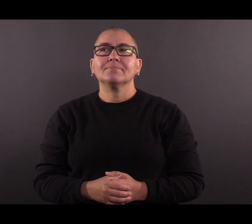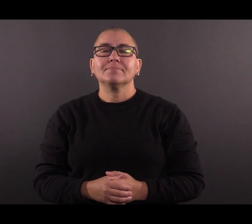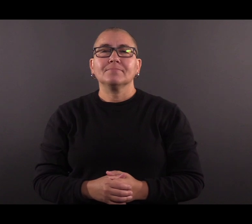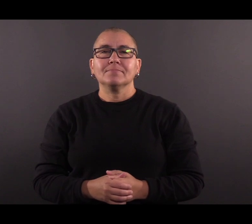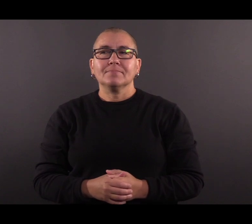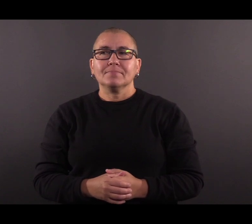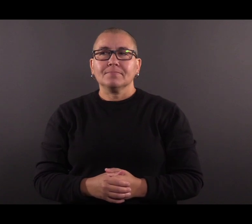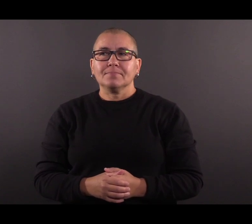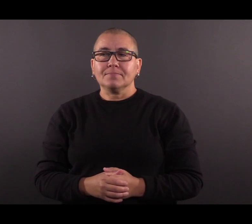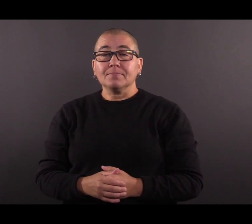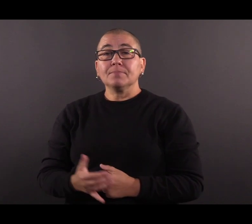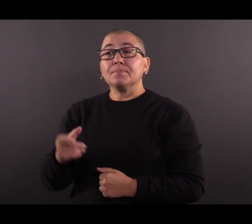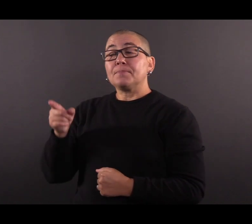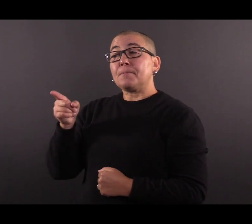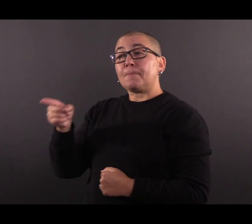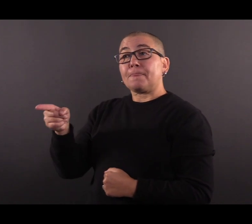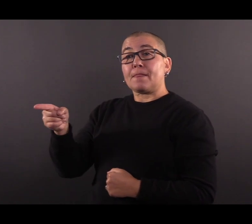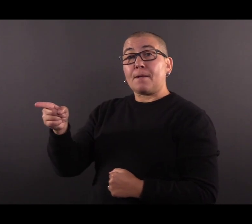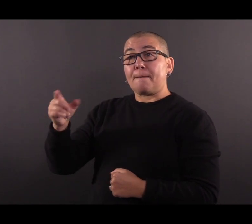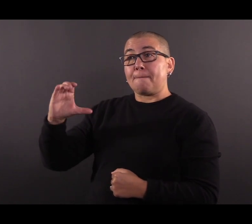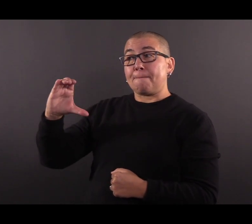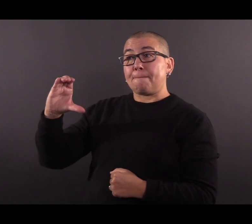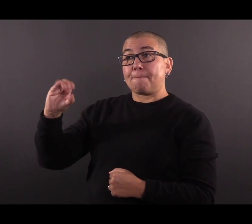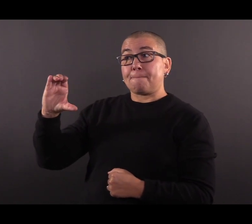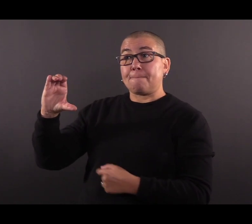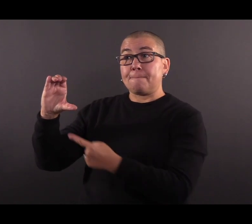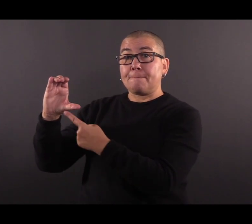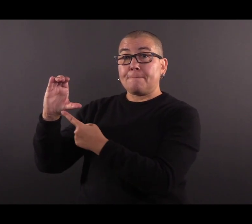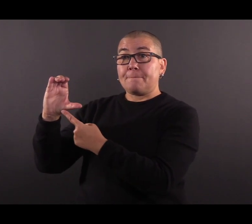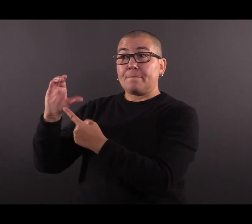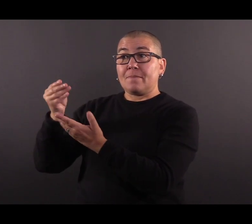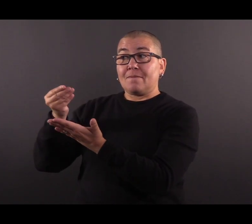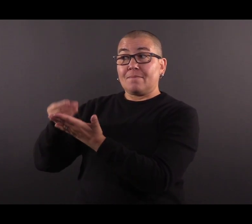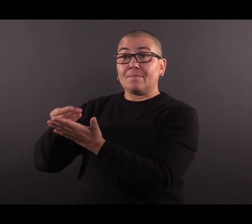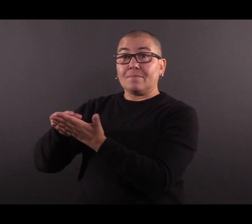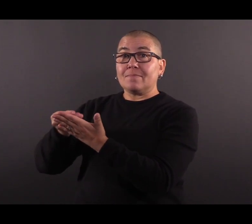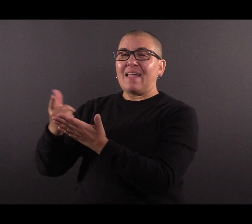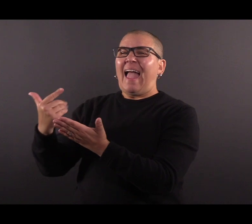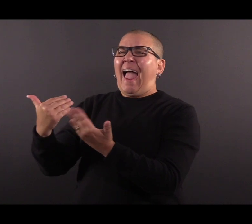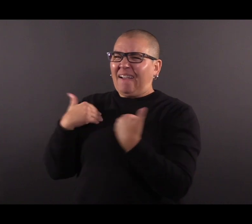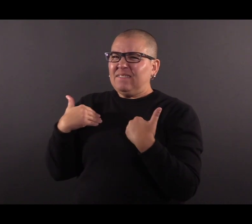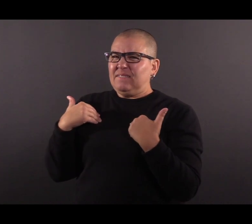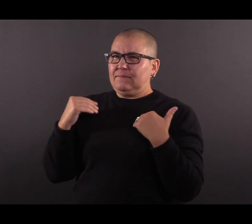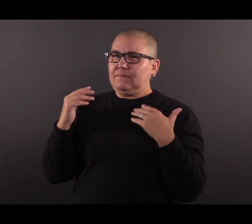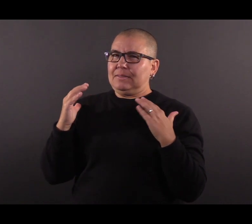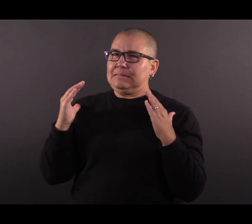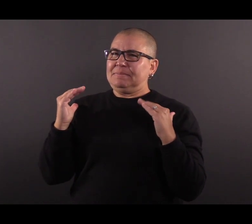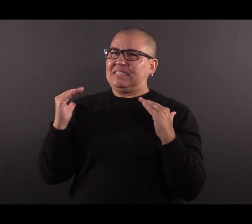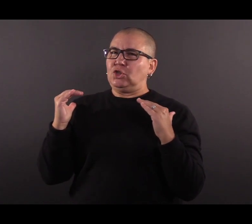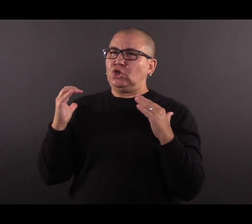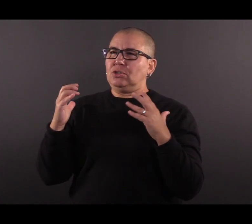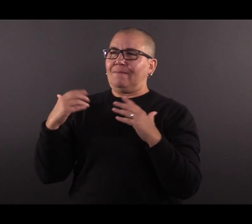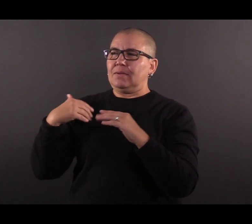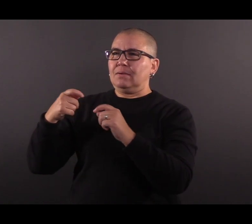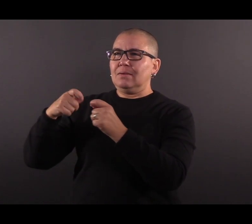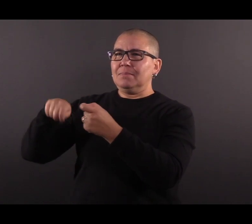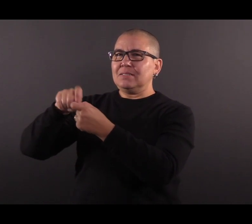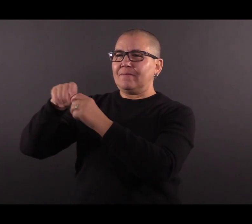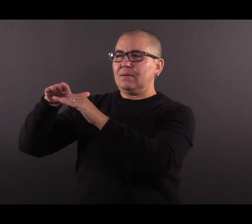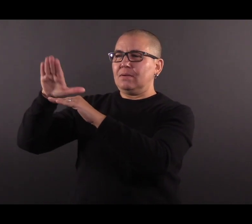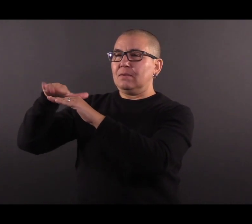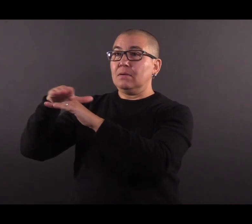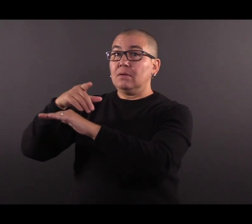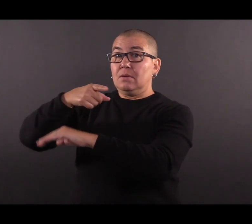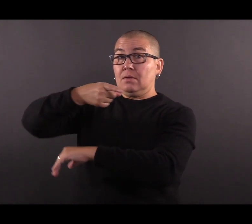Continuum of care, or COC, funding has several threshold eligibility requirements, which must be met before a provider